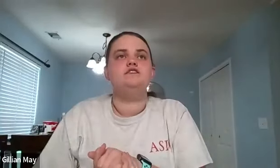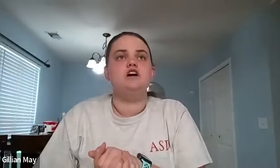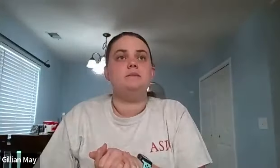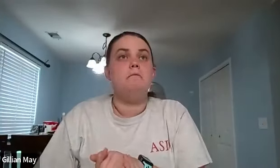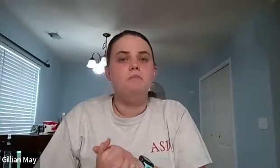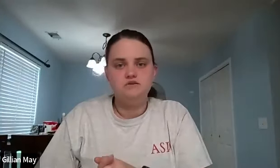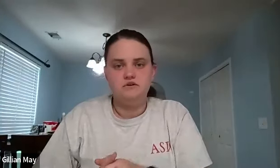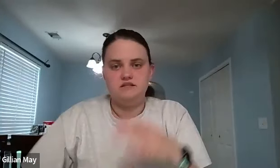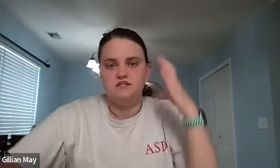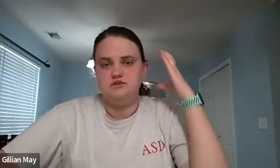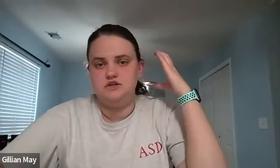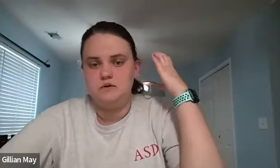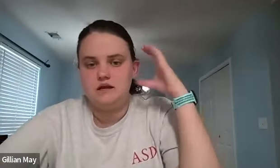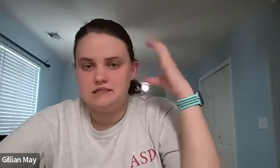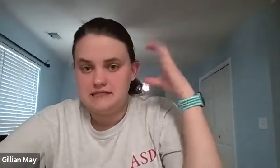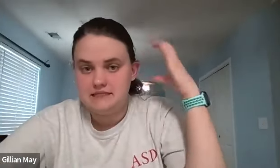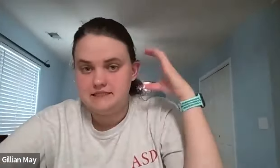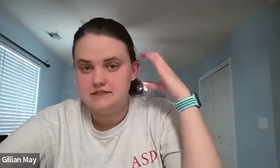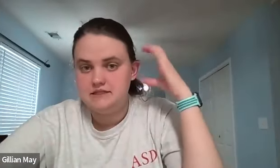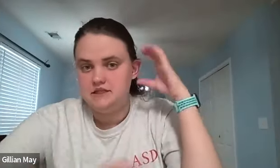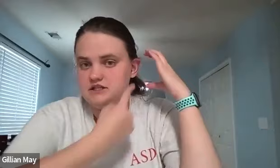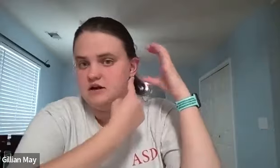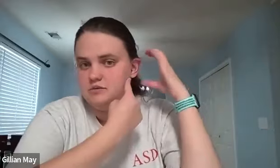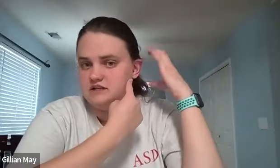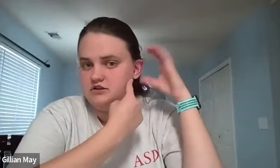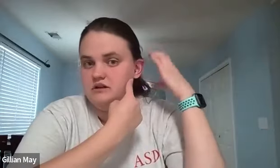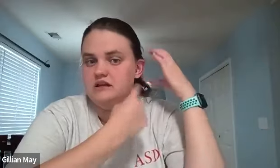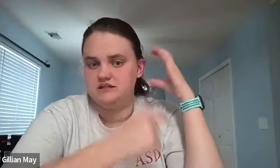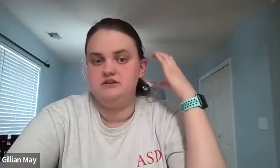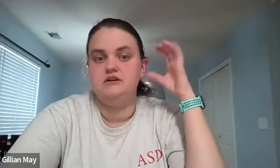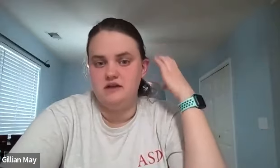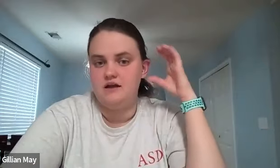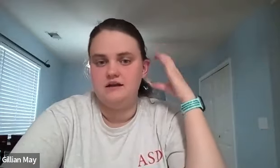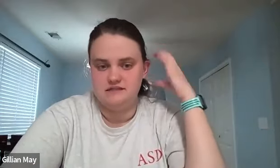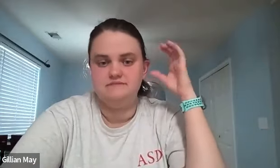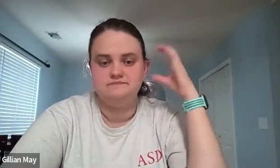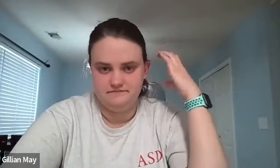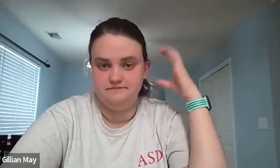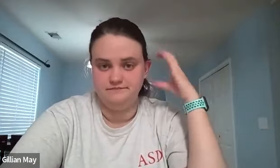talking about multiple cousins, you do cousin. You just kind of almost like you're doing it next to your ear. Yeah, cousin. All